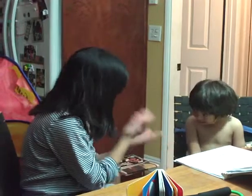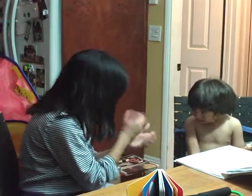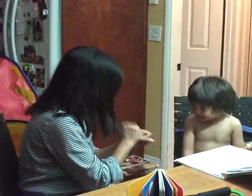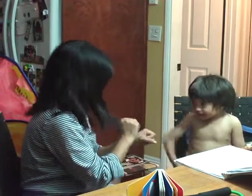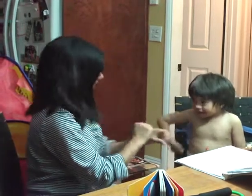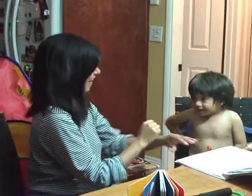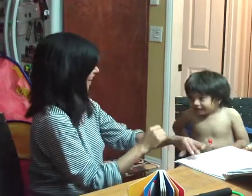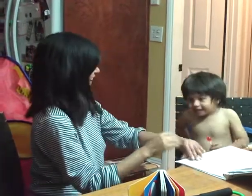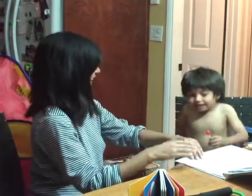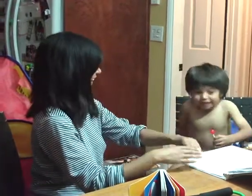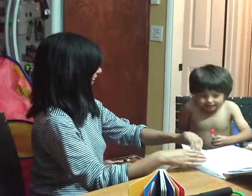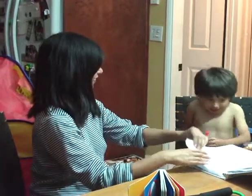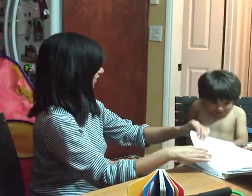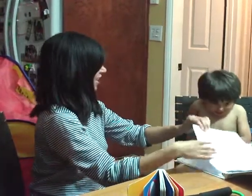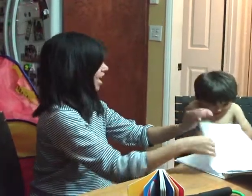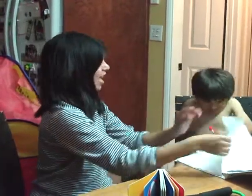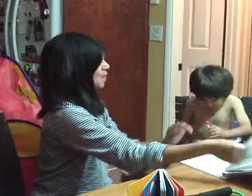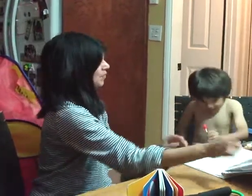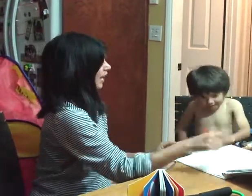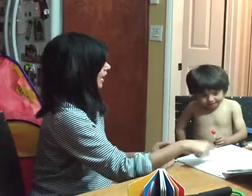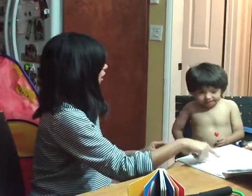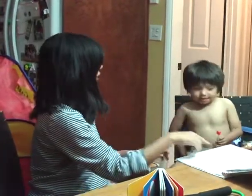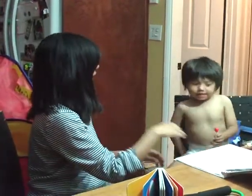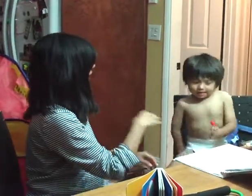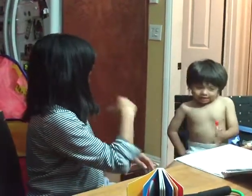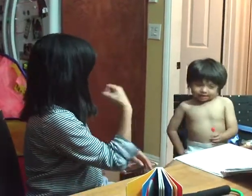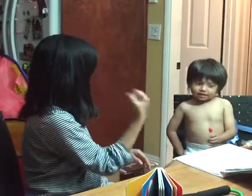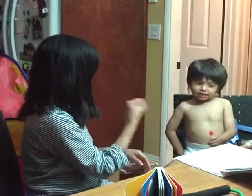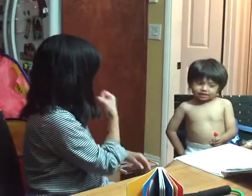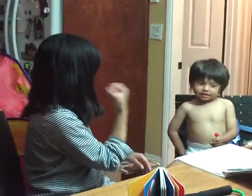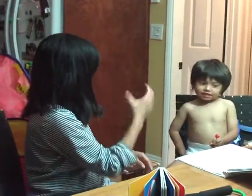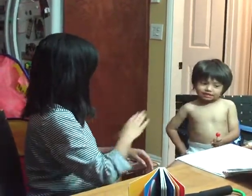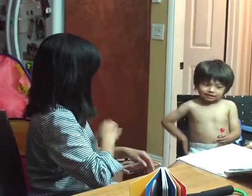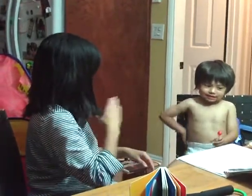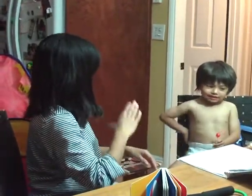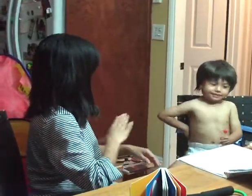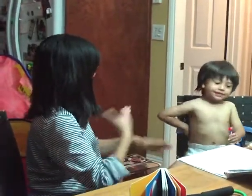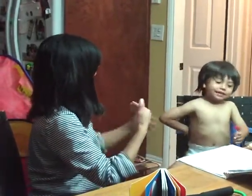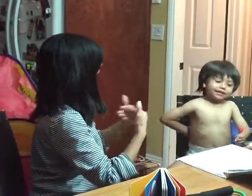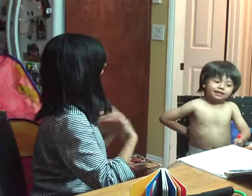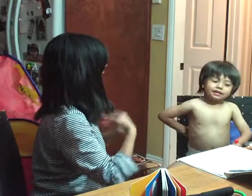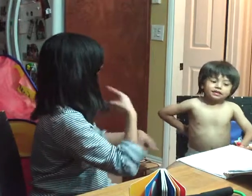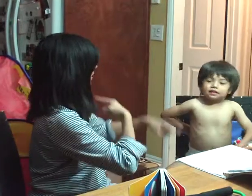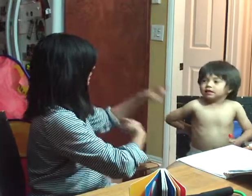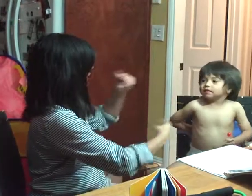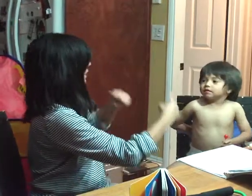Good job. And on Saturday, Christopher has...